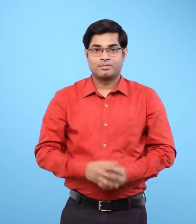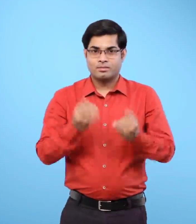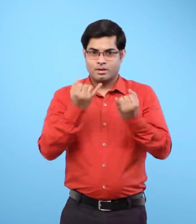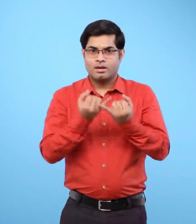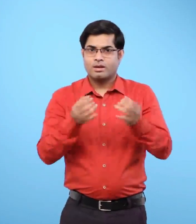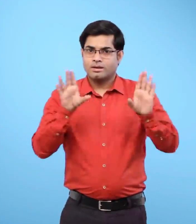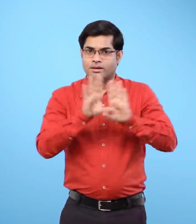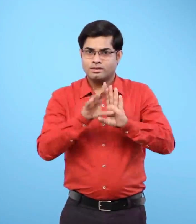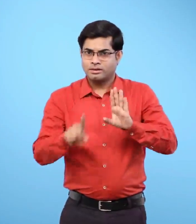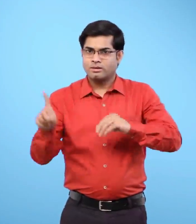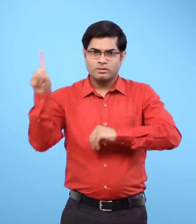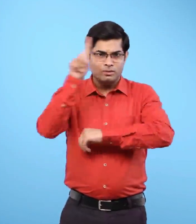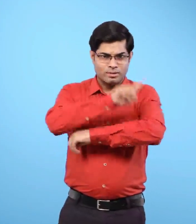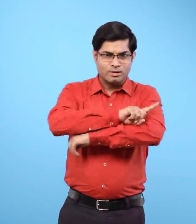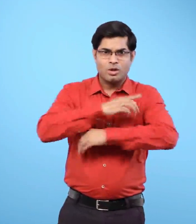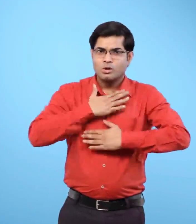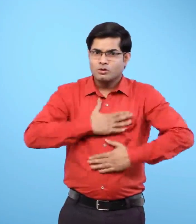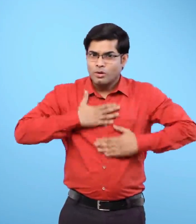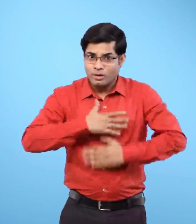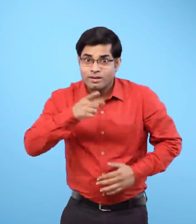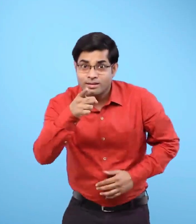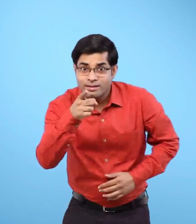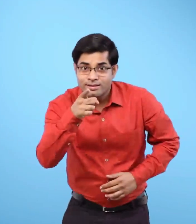Is Sunday a fun day for you?